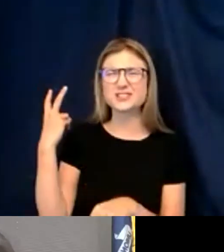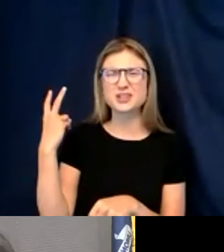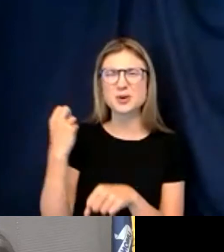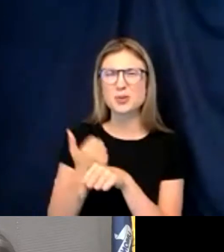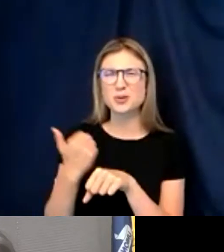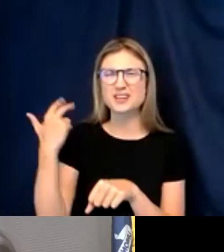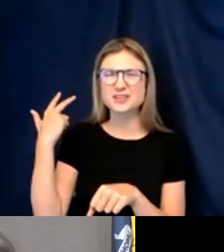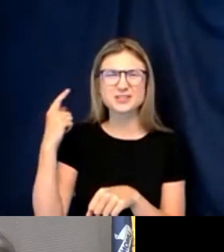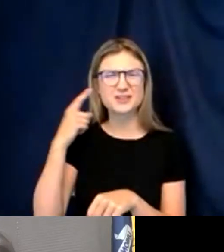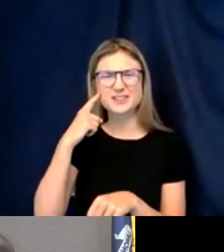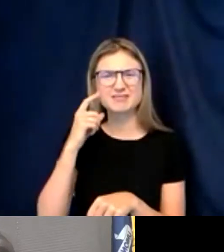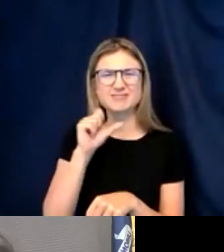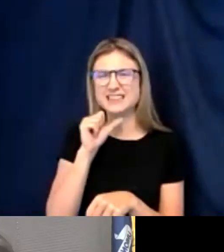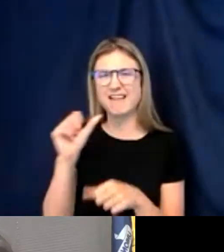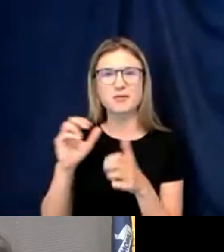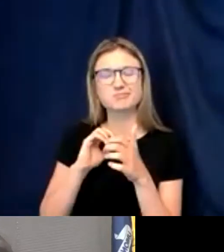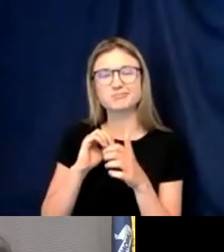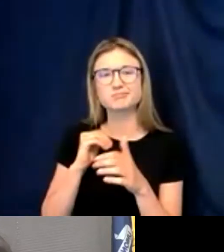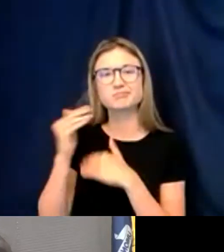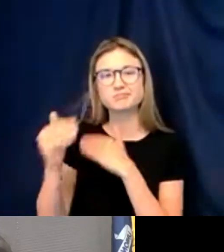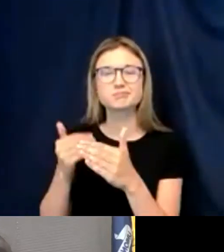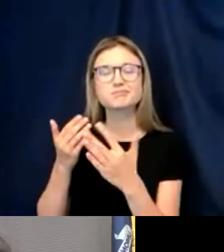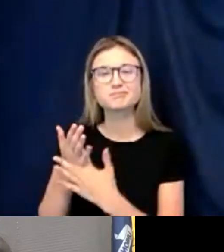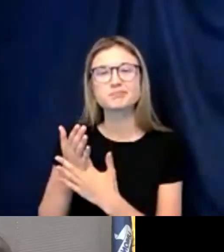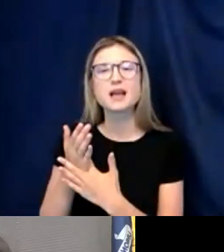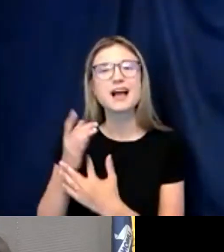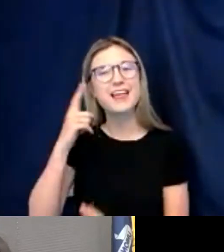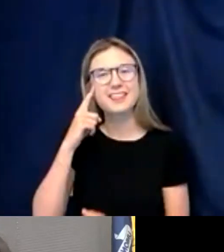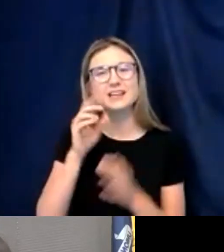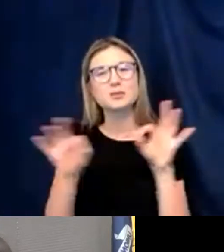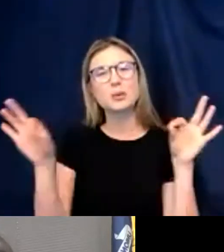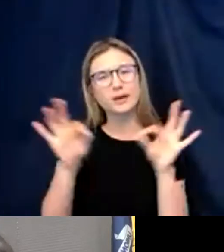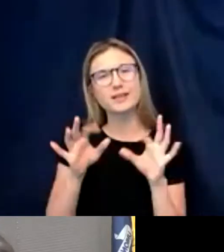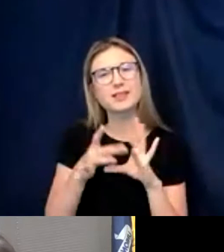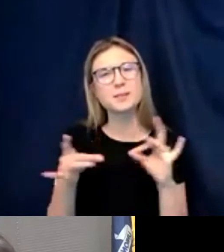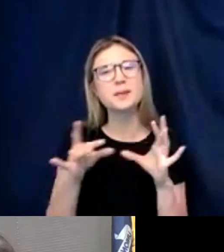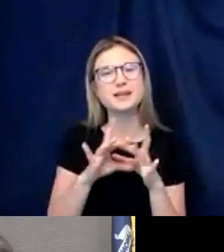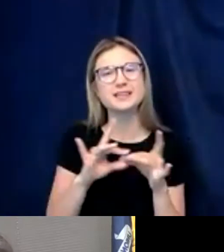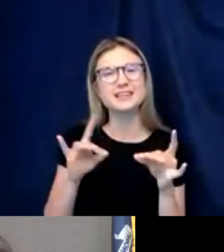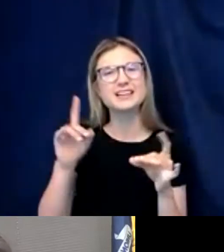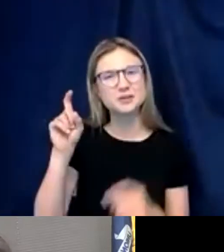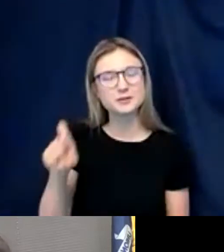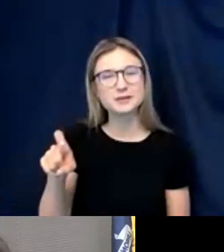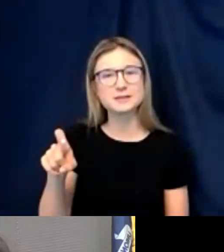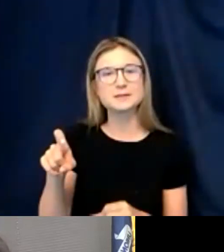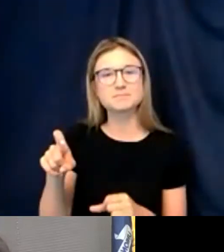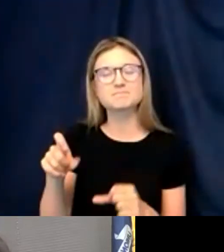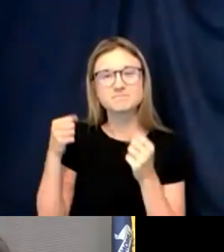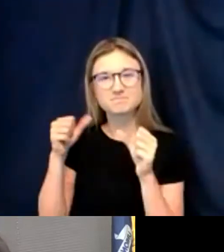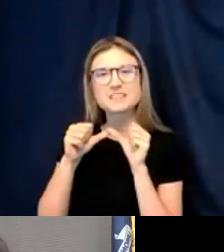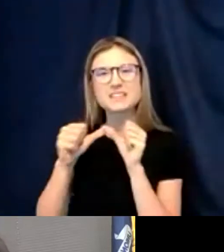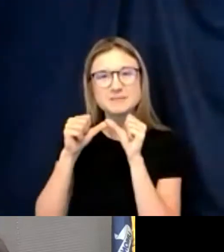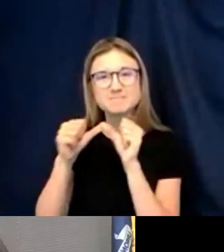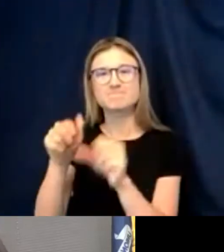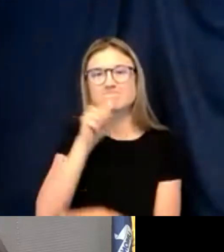years. So it's important. I think the message is that, you gotta stay the course, and advocacy is kind of a